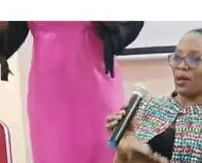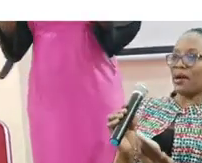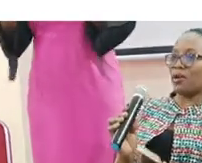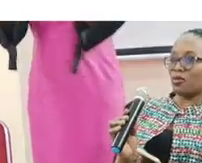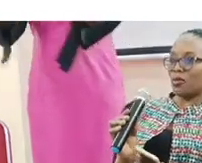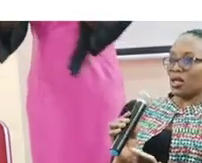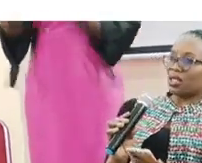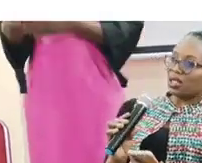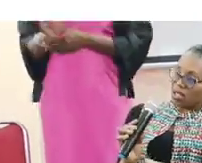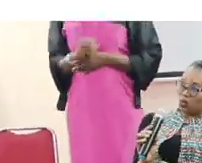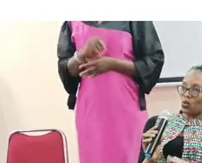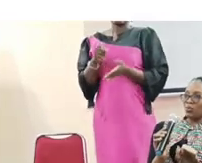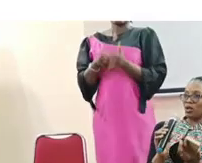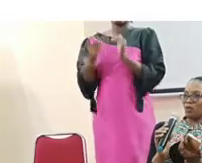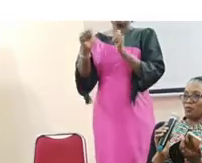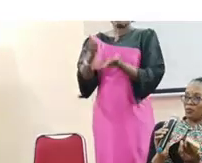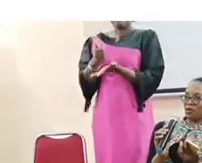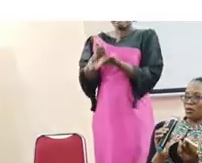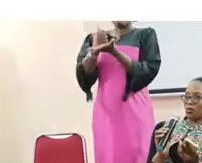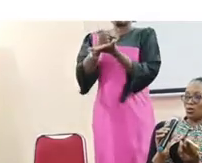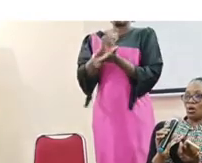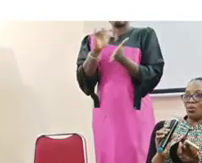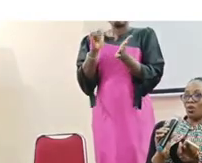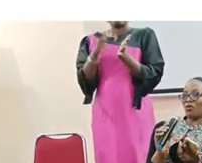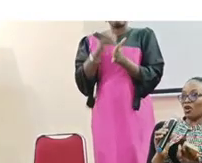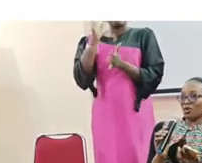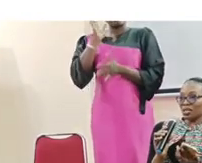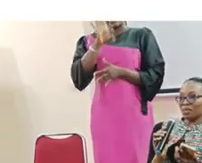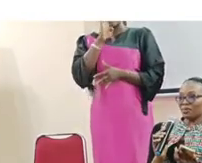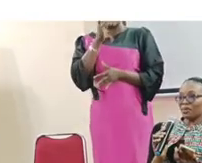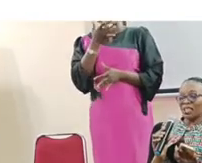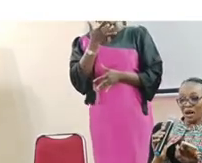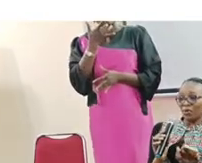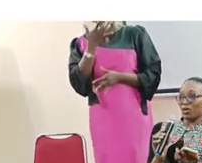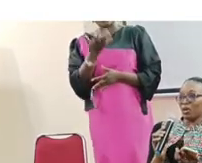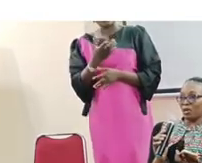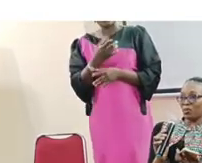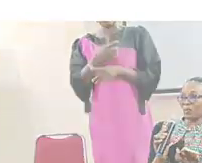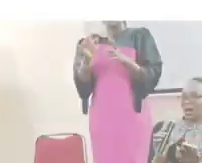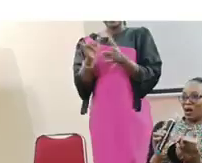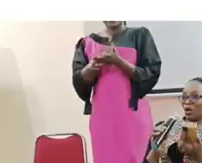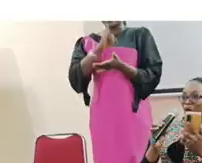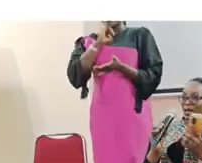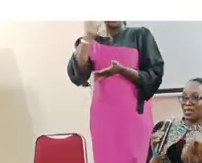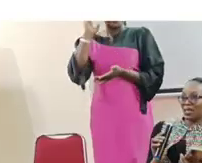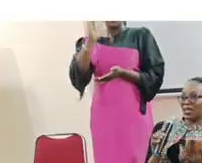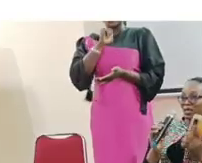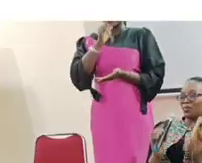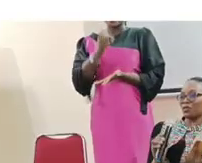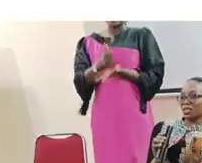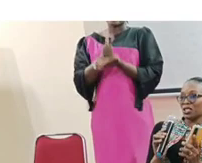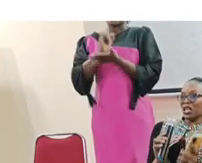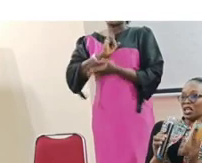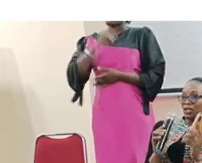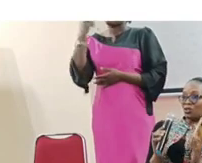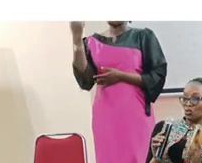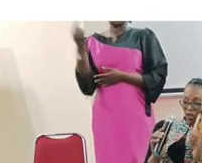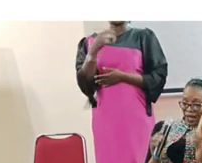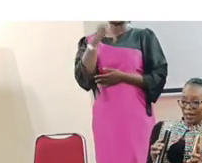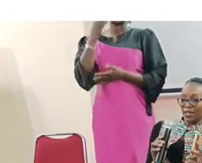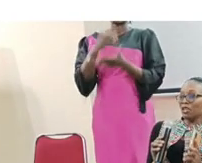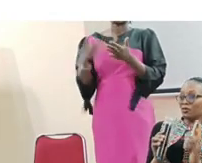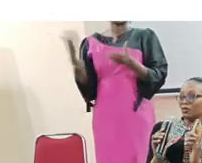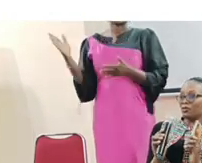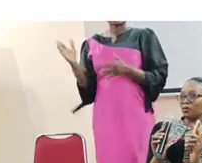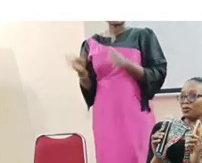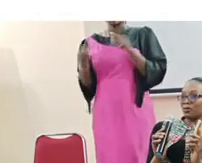This will help. This will be favorable. Of course, that will not help. I always say something.